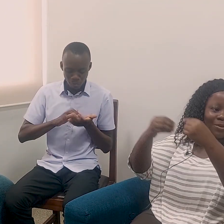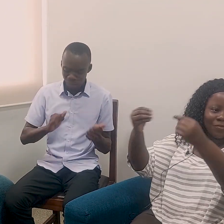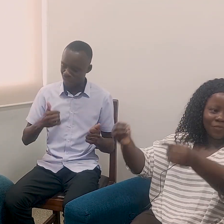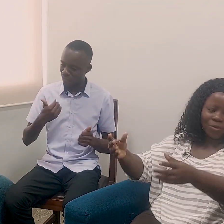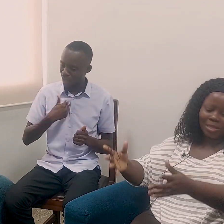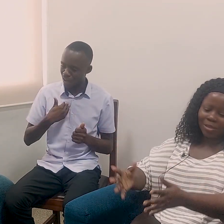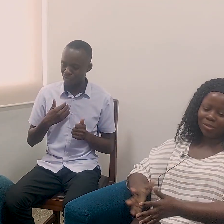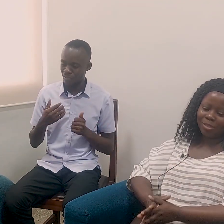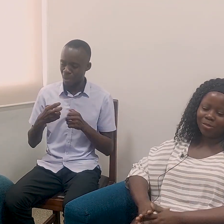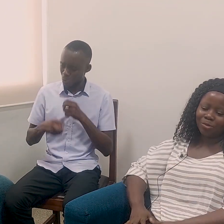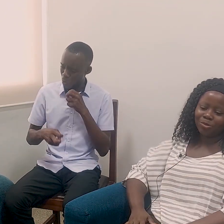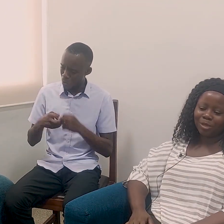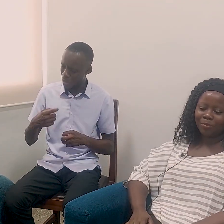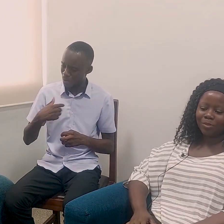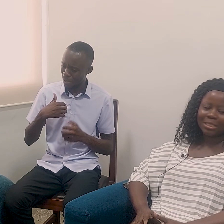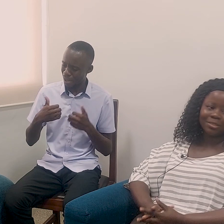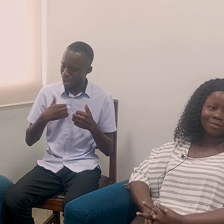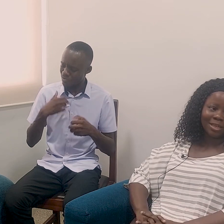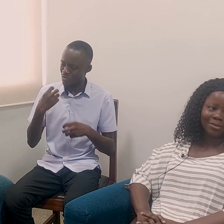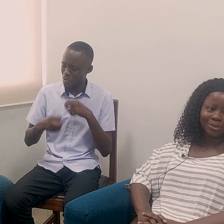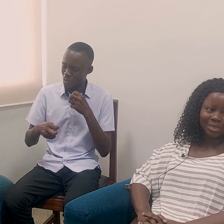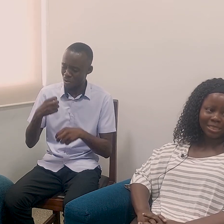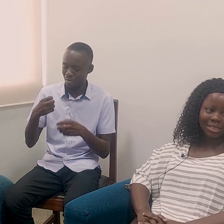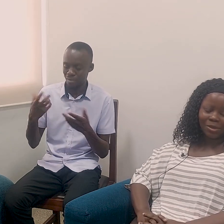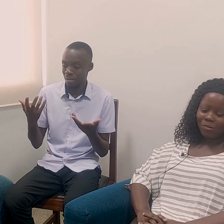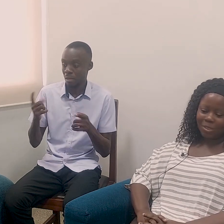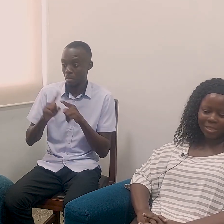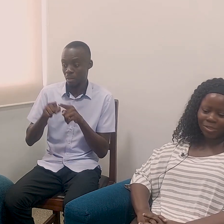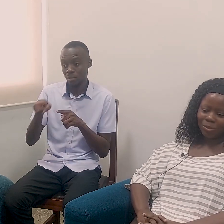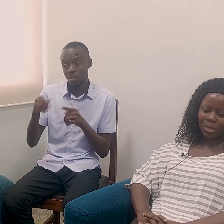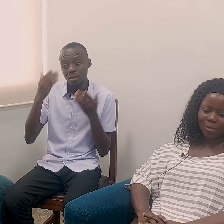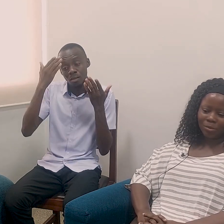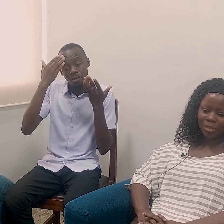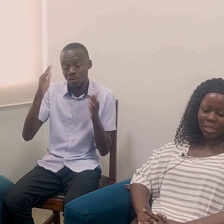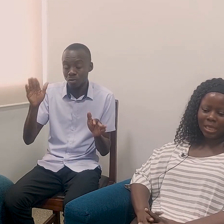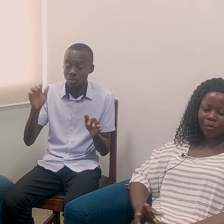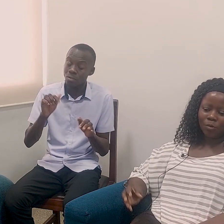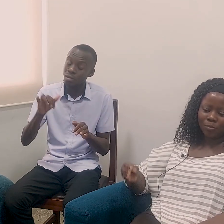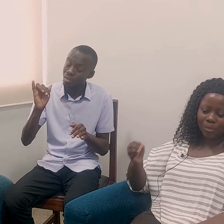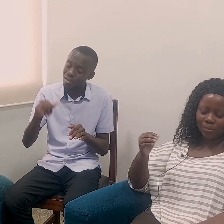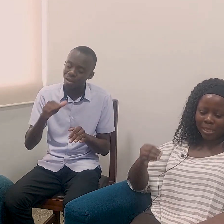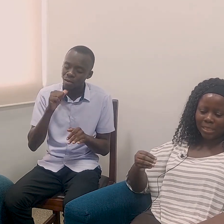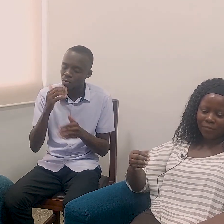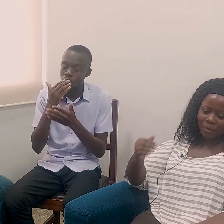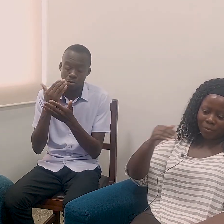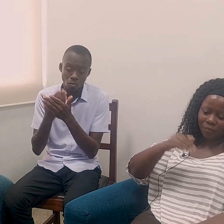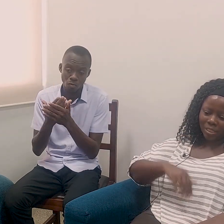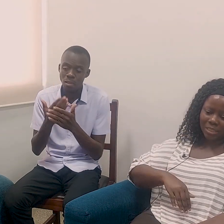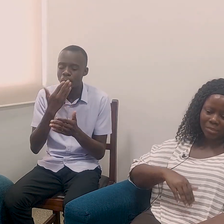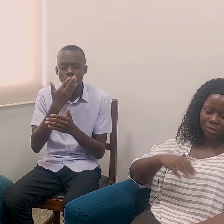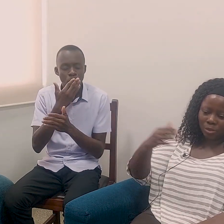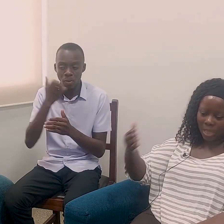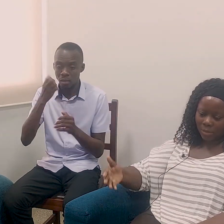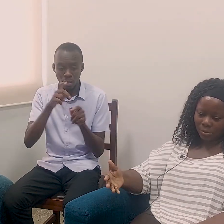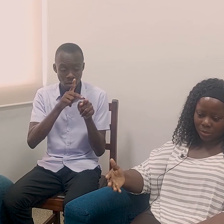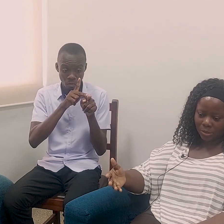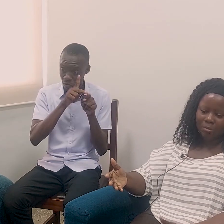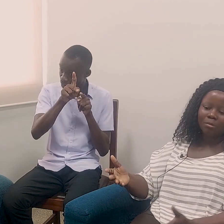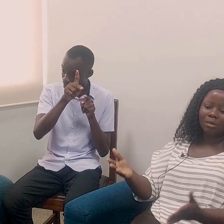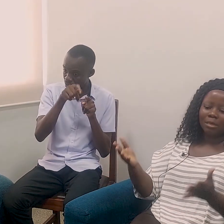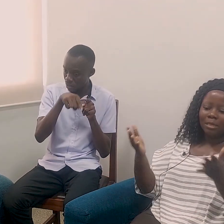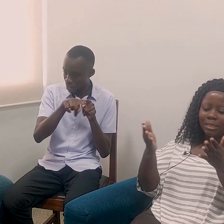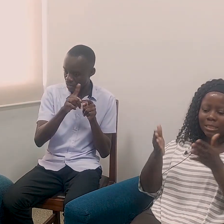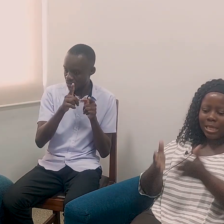even before they actually go through the process of diagnosis, which is not healthy. It would be better for a professional to